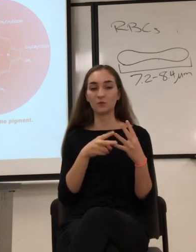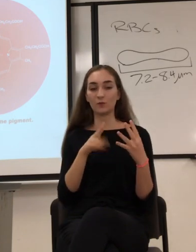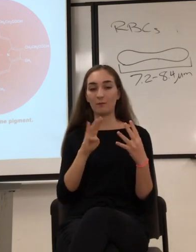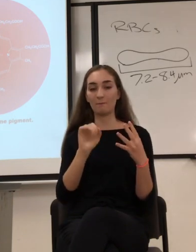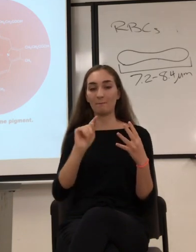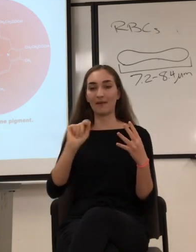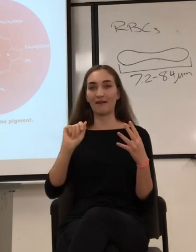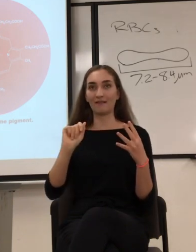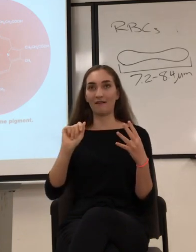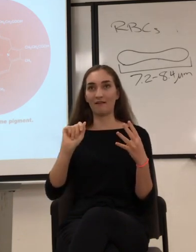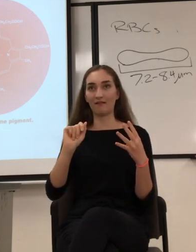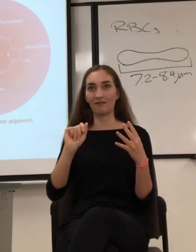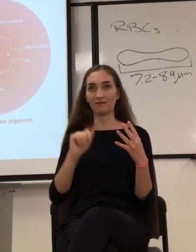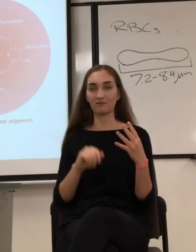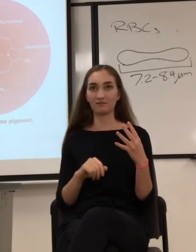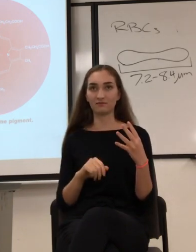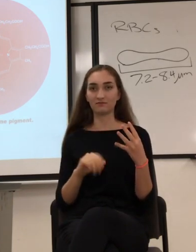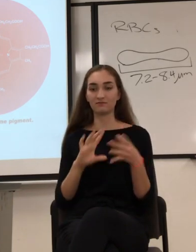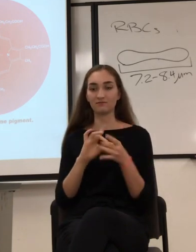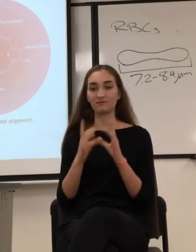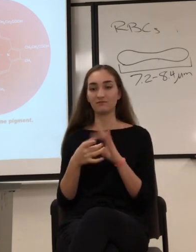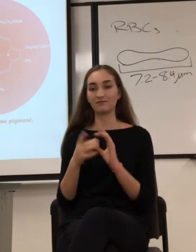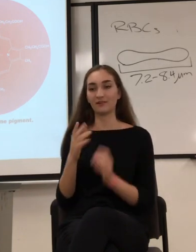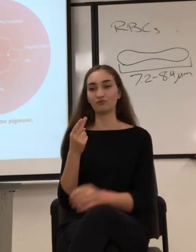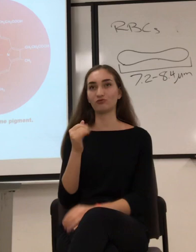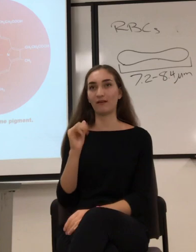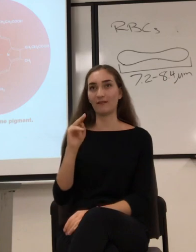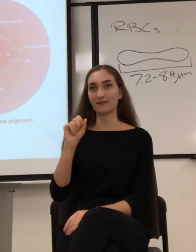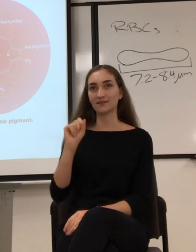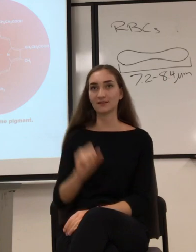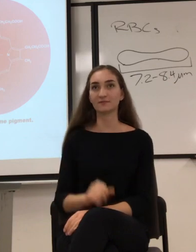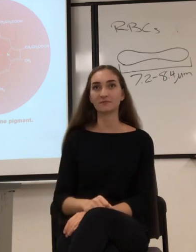Two alpha, two beta chains,